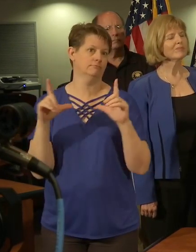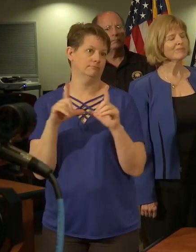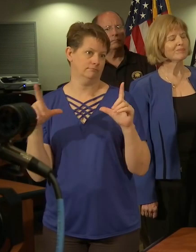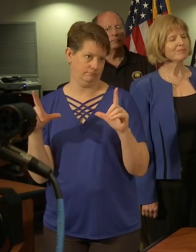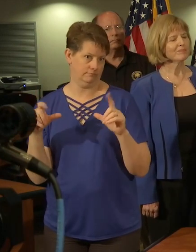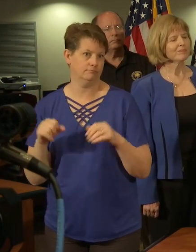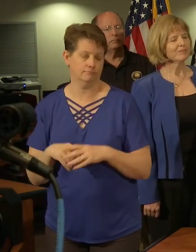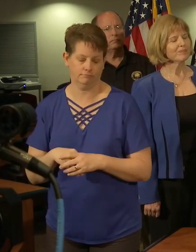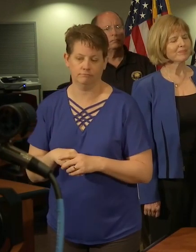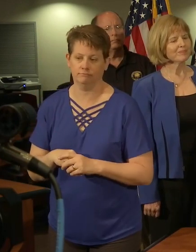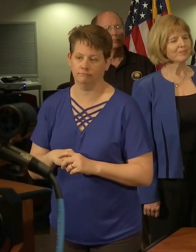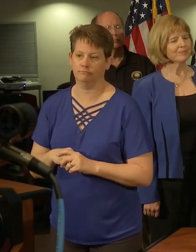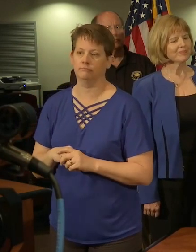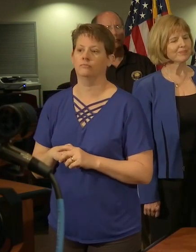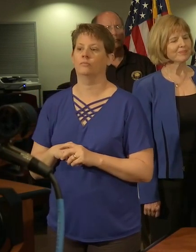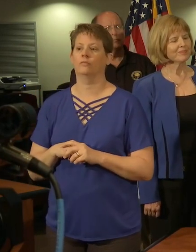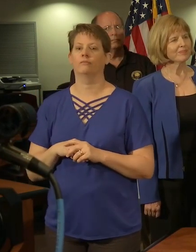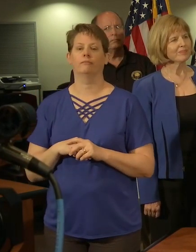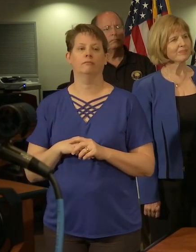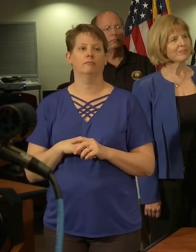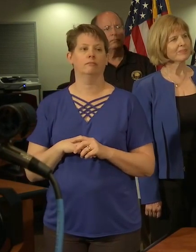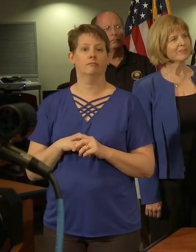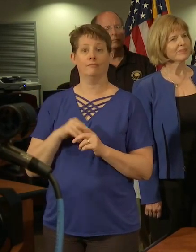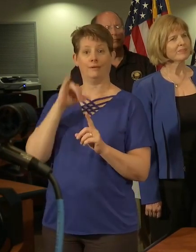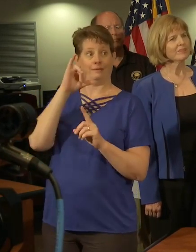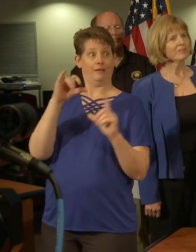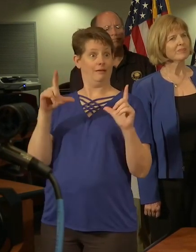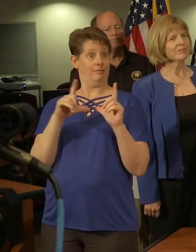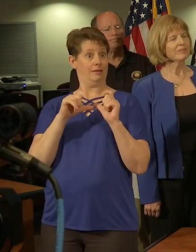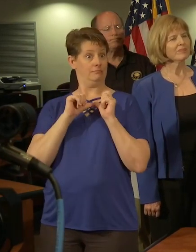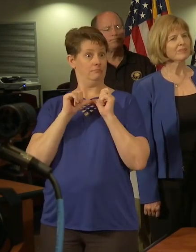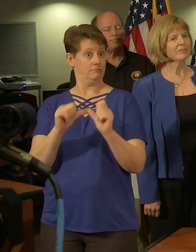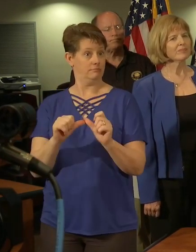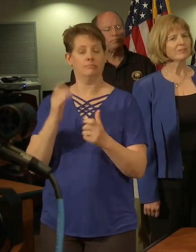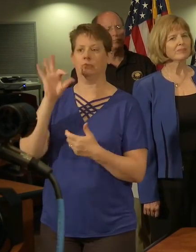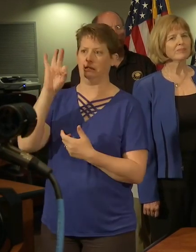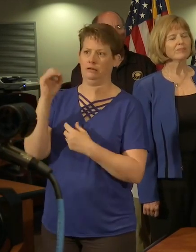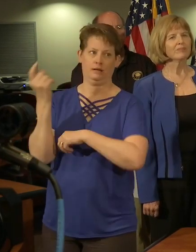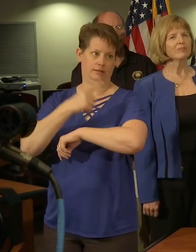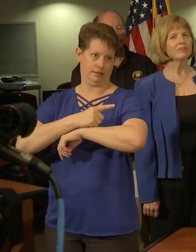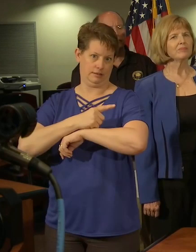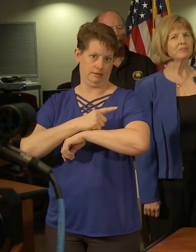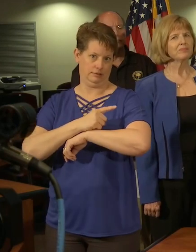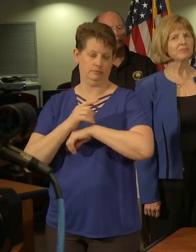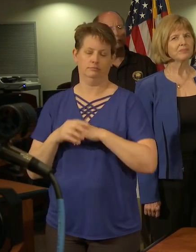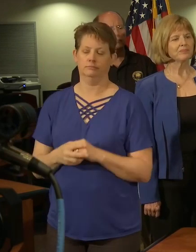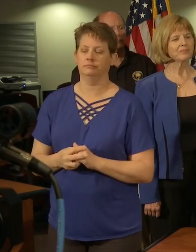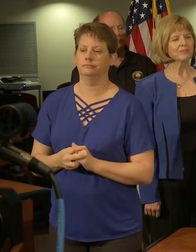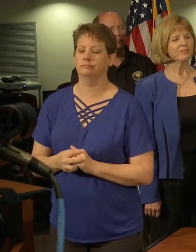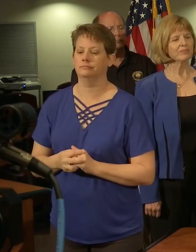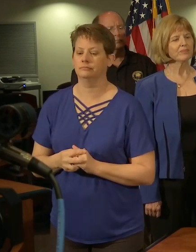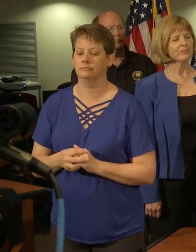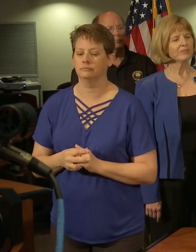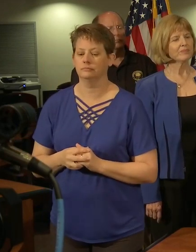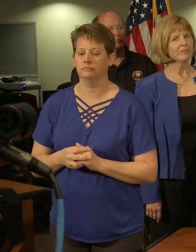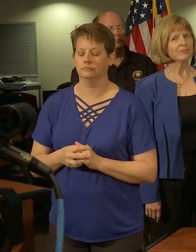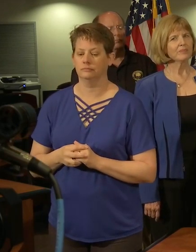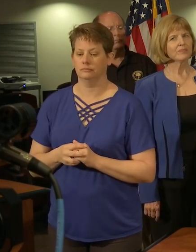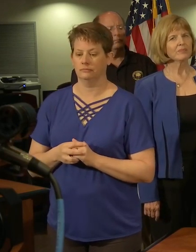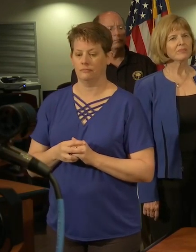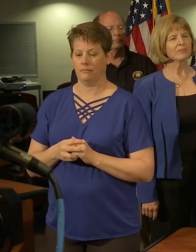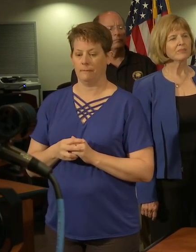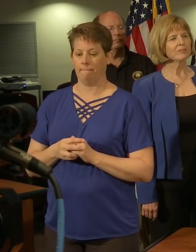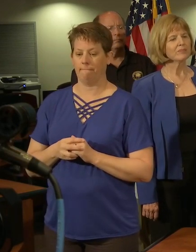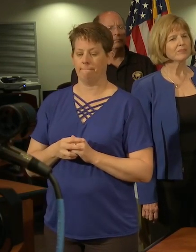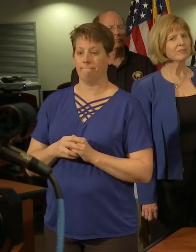which will last for 90 days, temporary licenses. I want to emphasize that there is